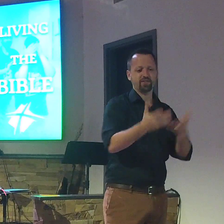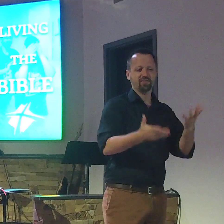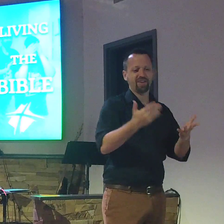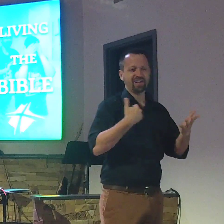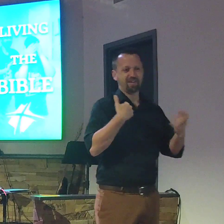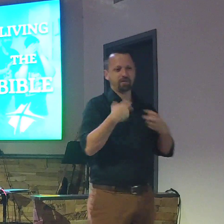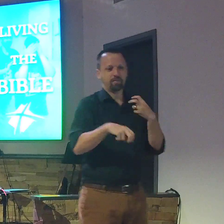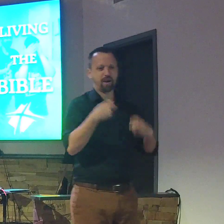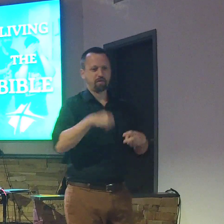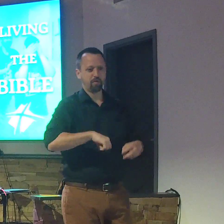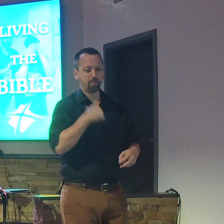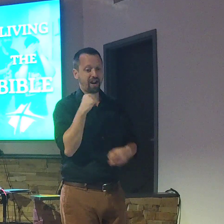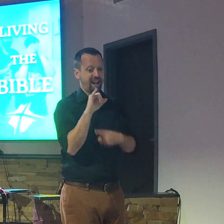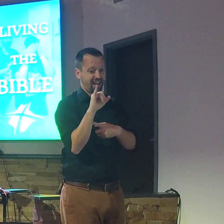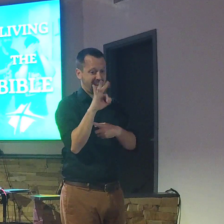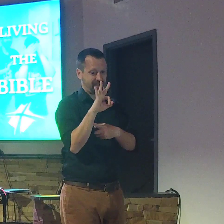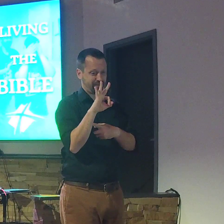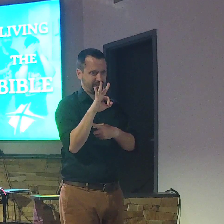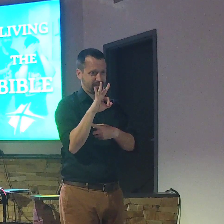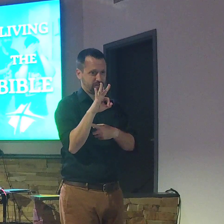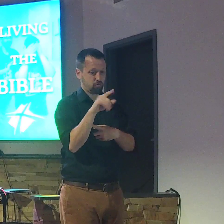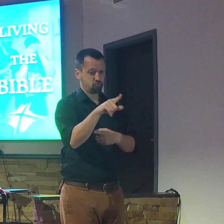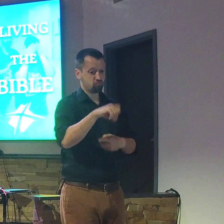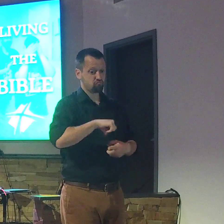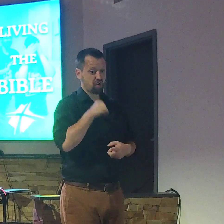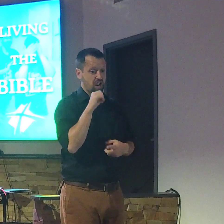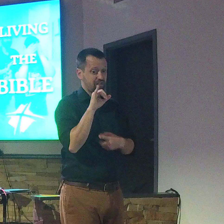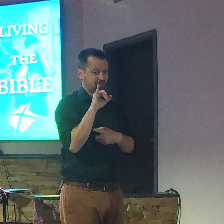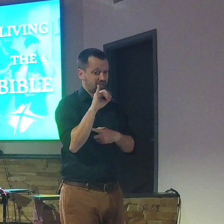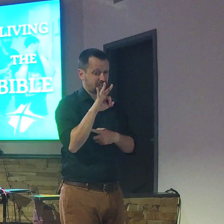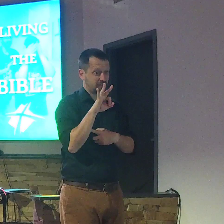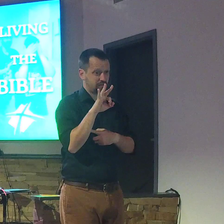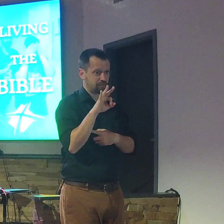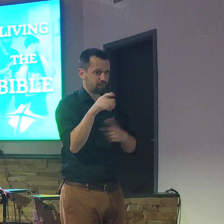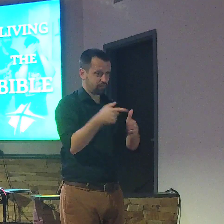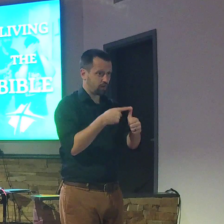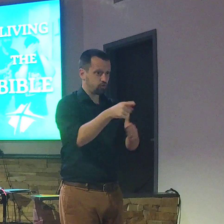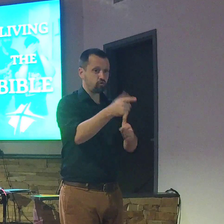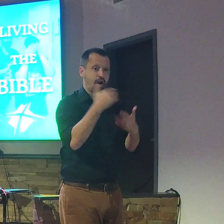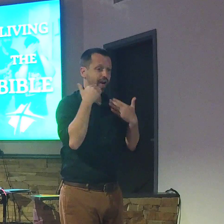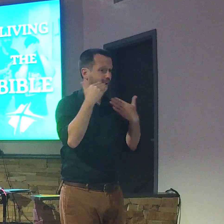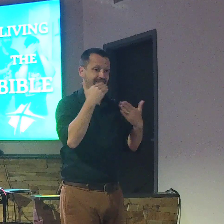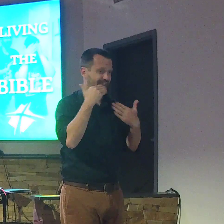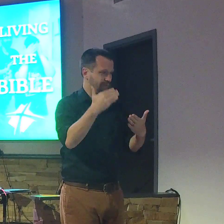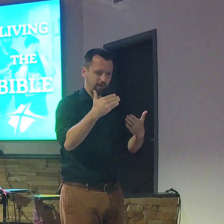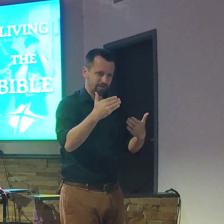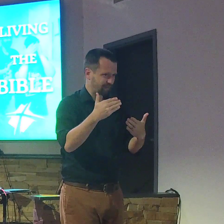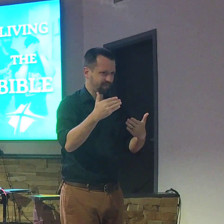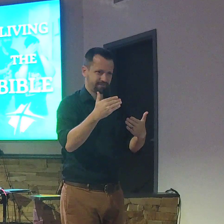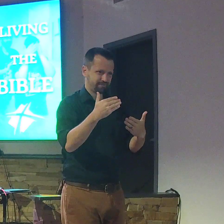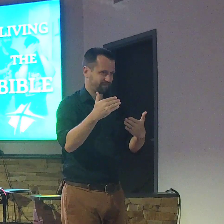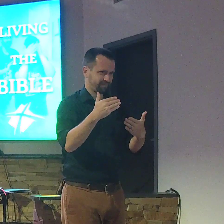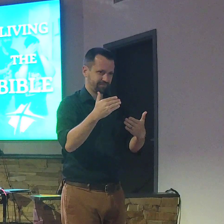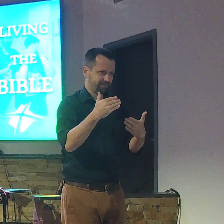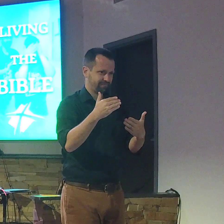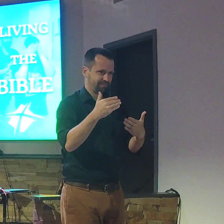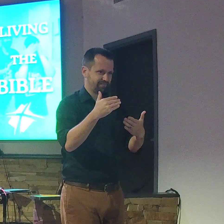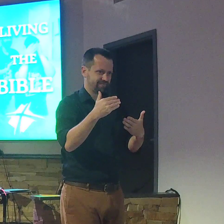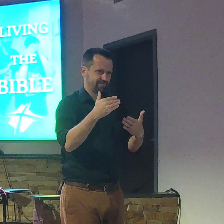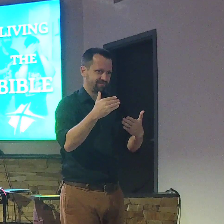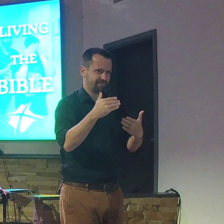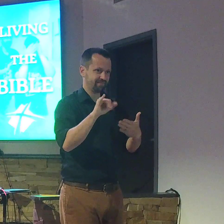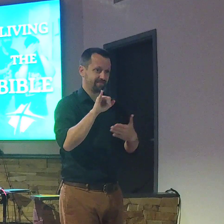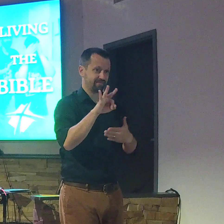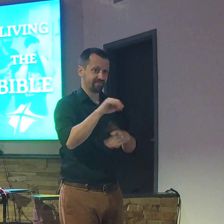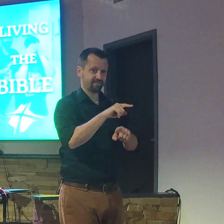with pride if, number one, you're unthankful. You see, if we're